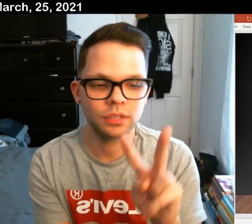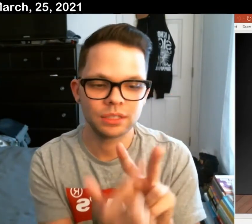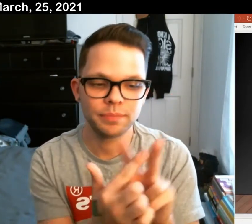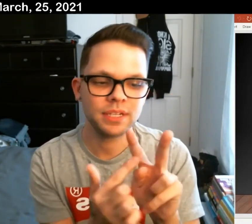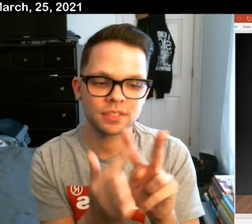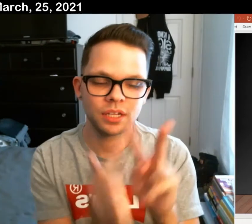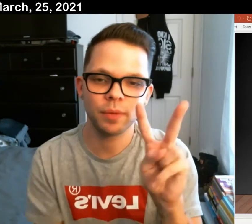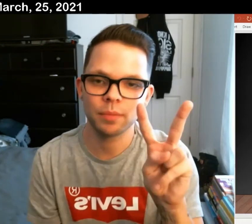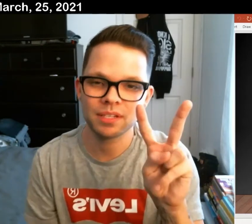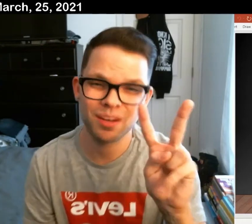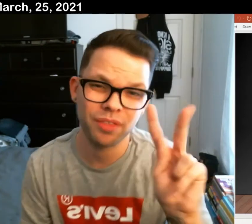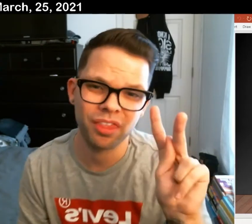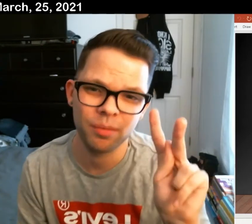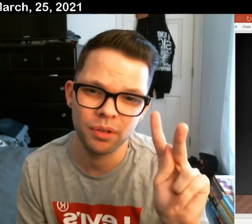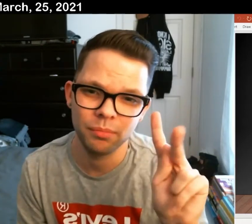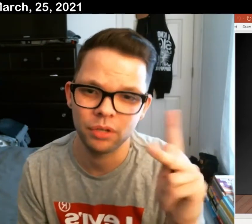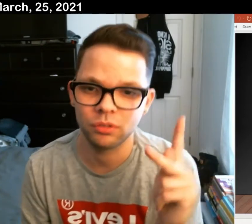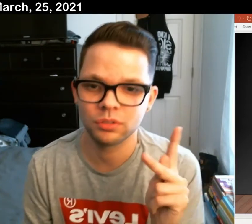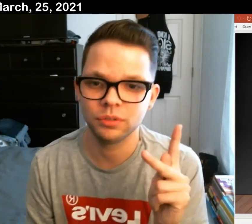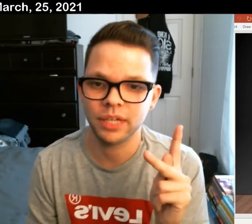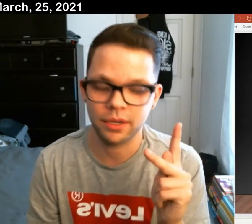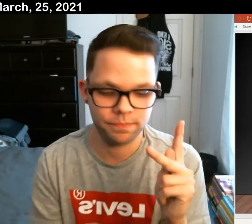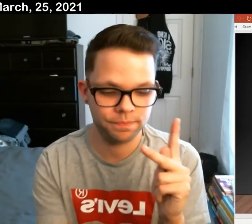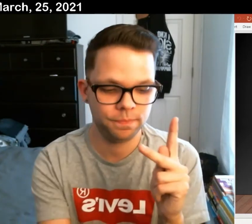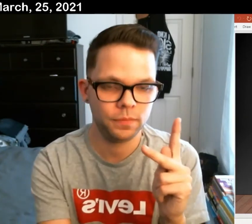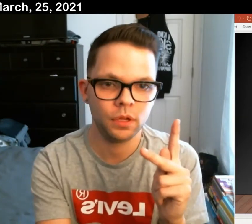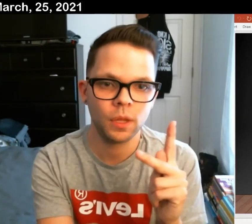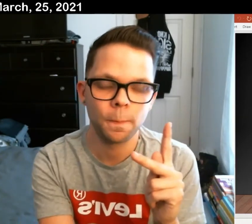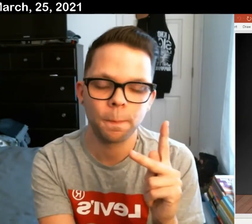Again, that's a peace sign. You're making a peace sign with a thumb in the middle. So K.